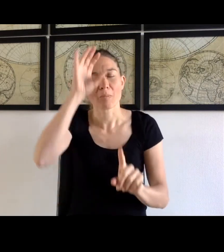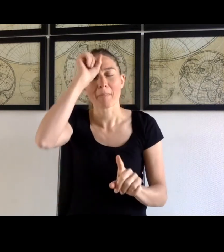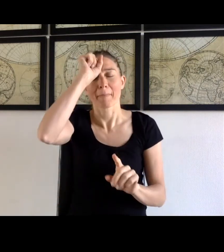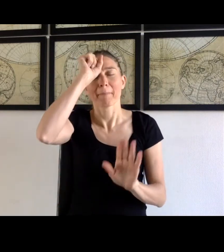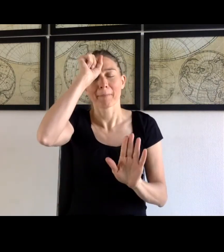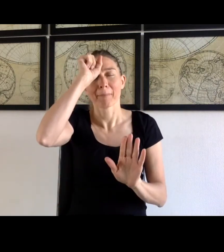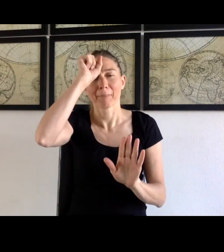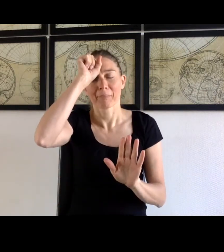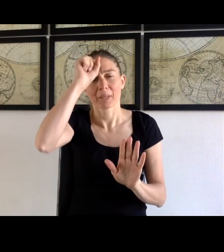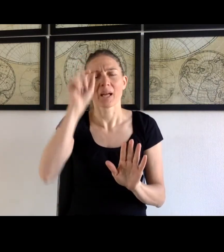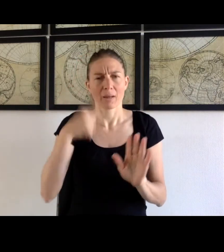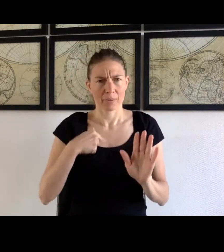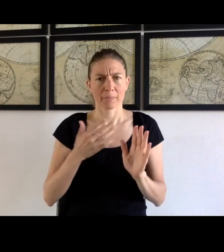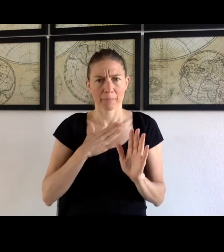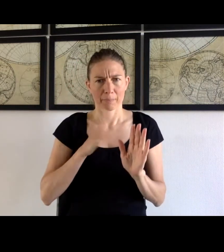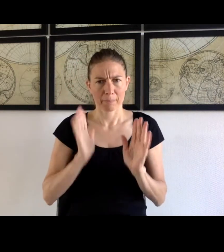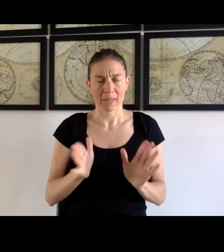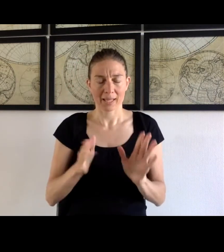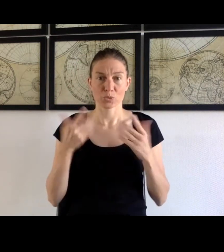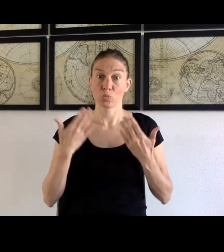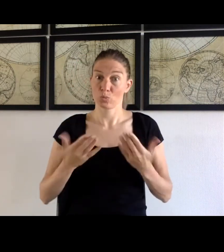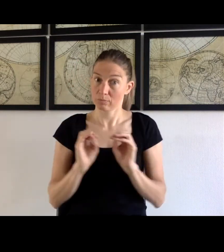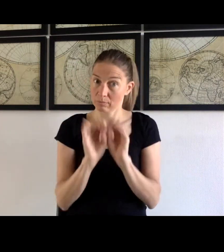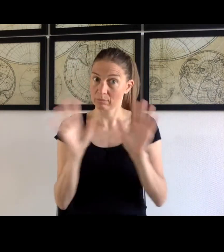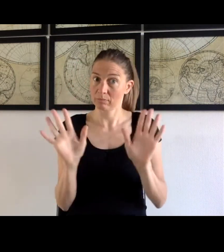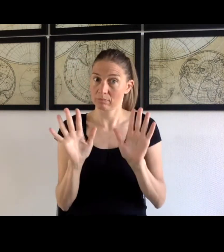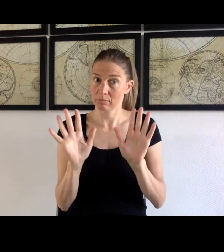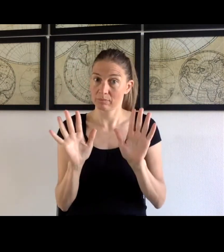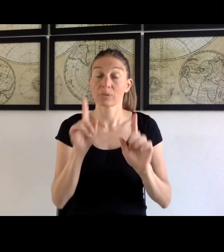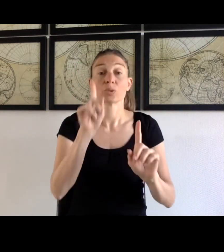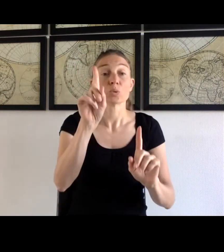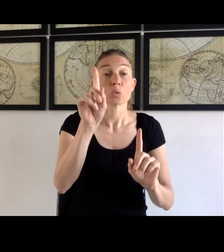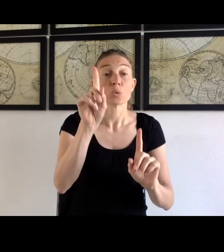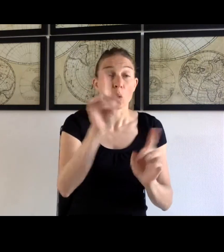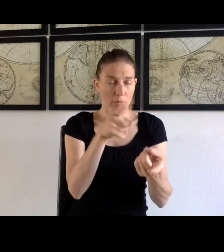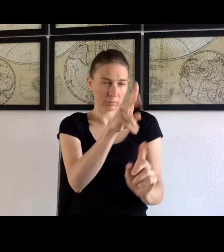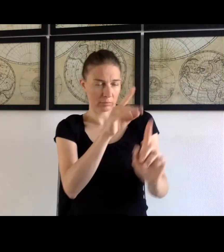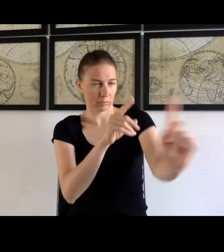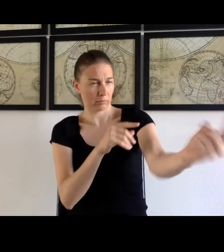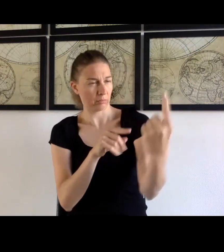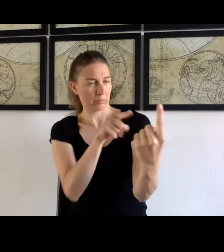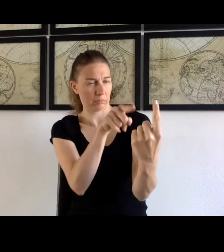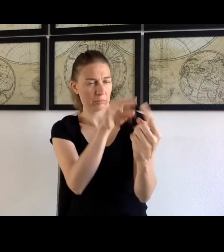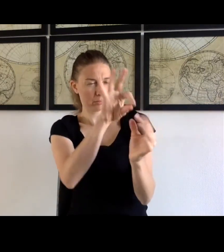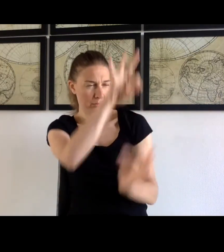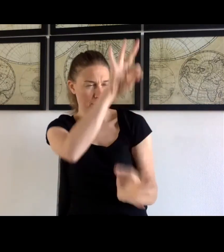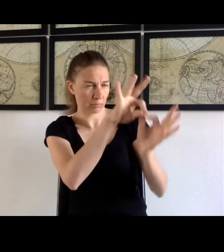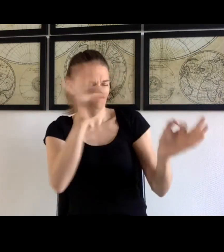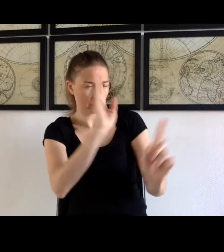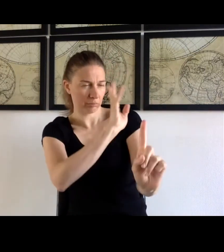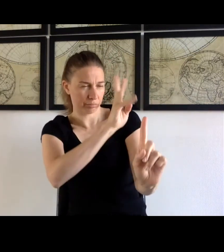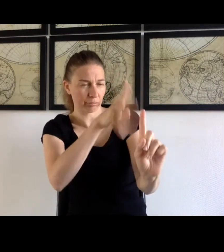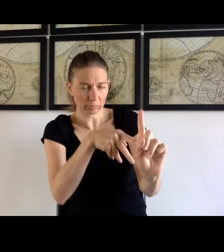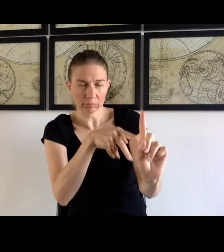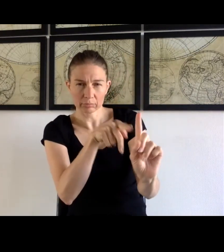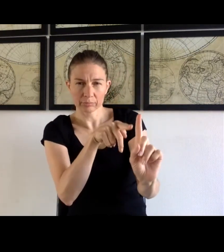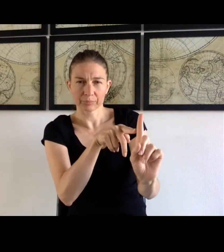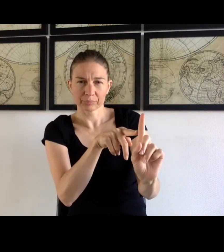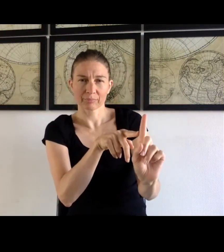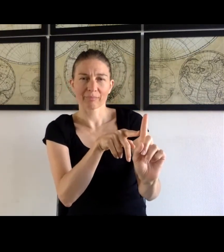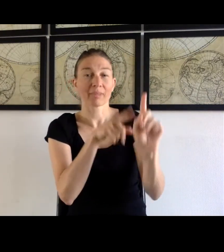small clarification from the beginning, the assessment is part of a broader process, which is called